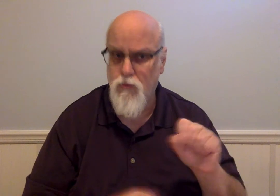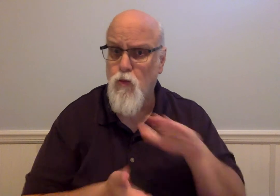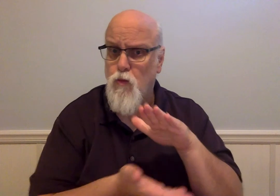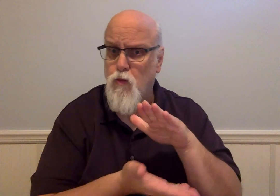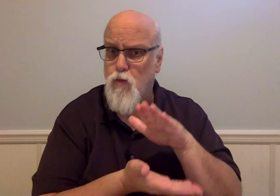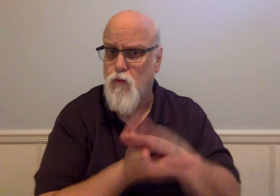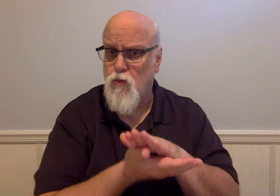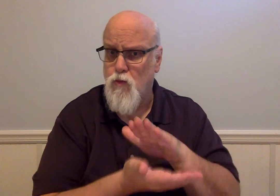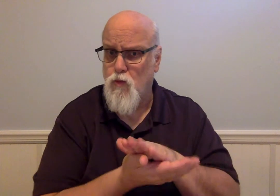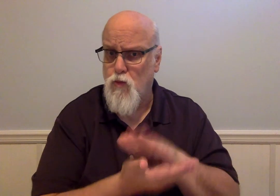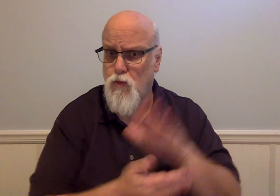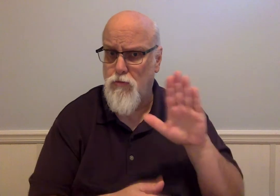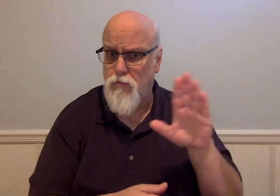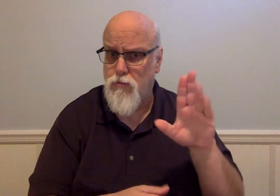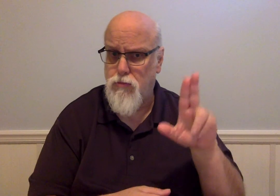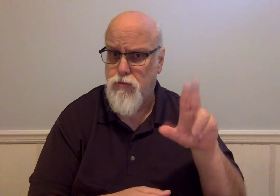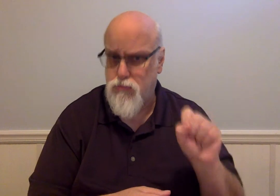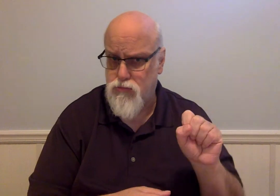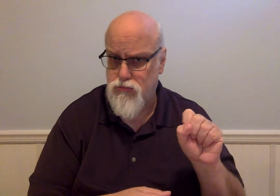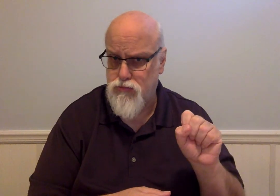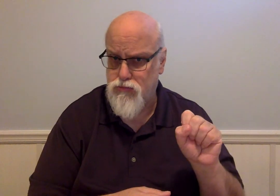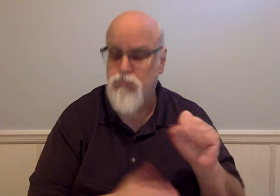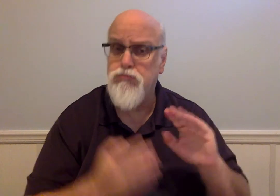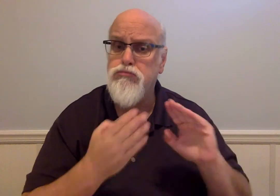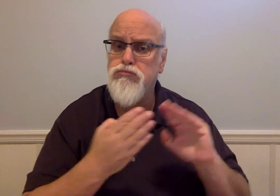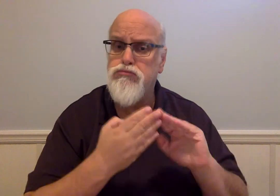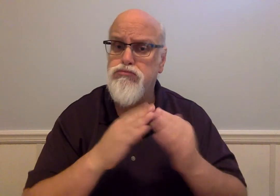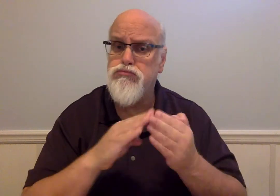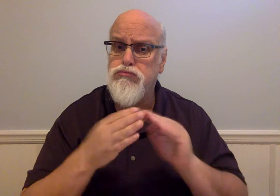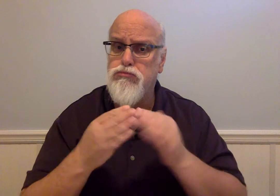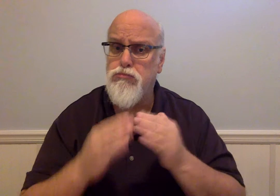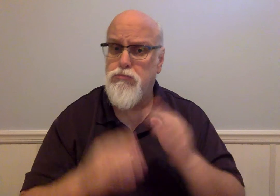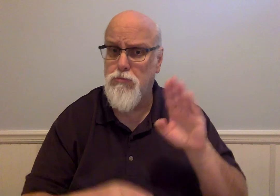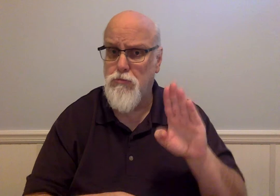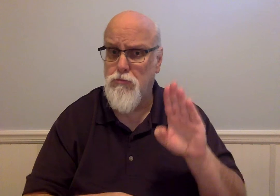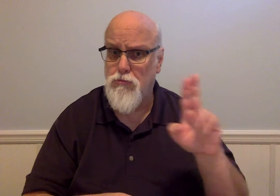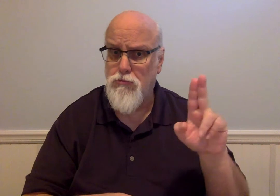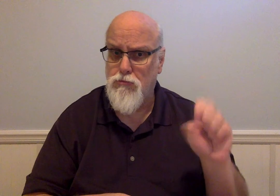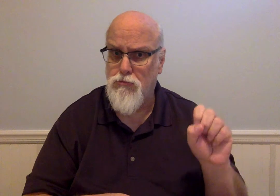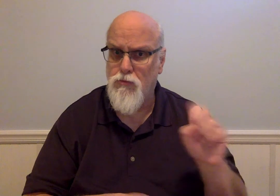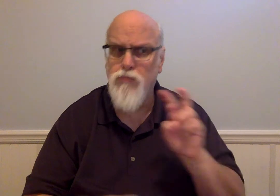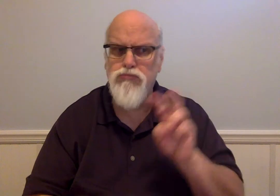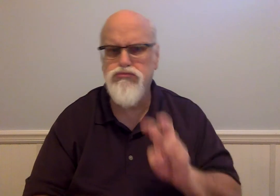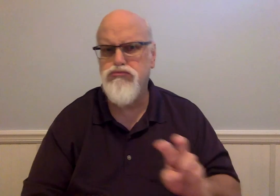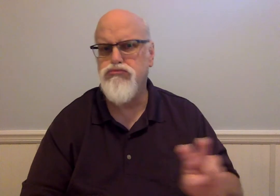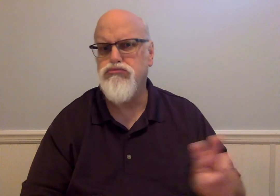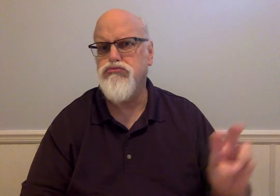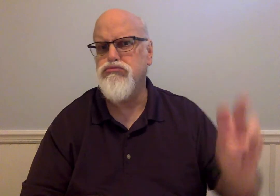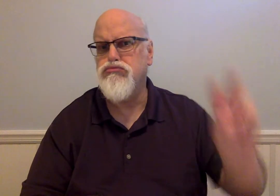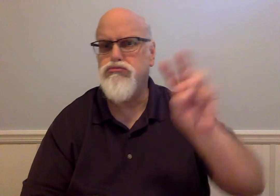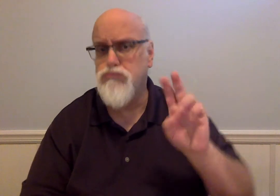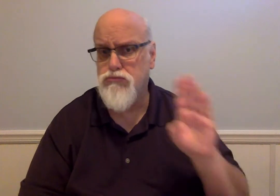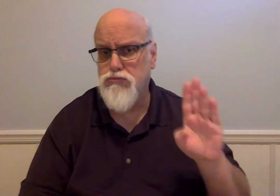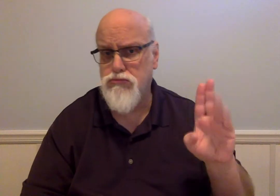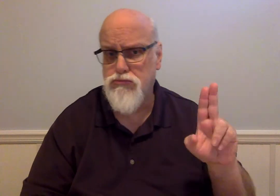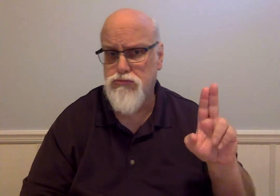So bus, so school bus, if you want to be specific, school bus, city bus, that kind of goes around the